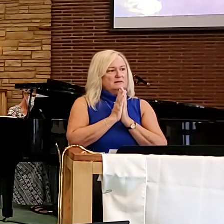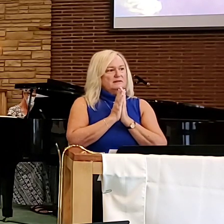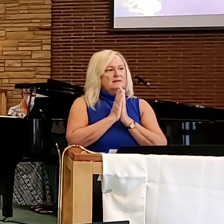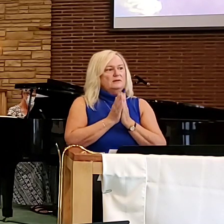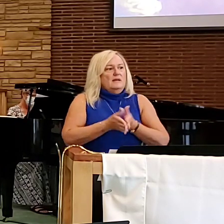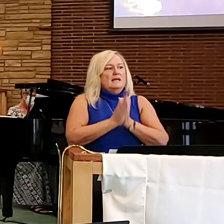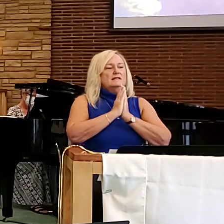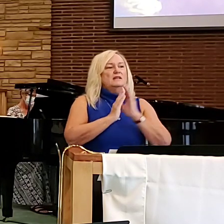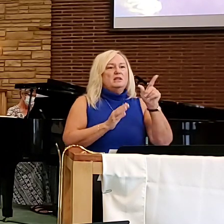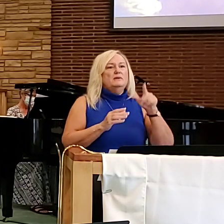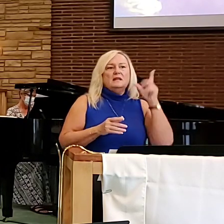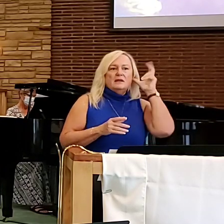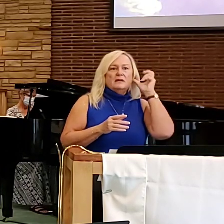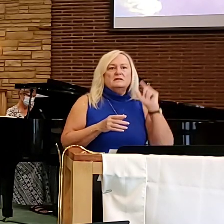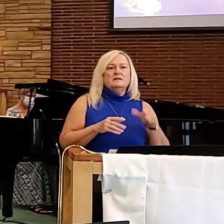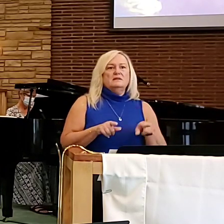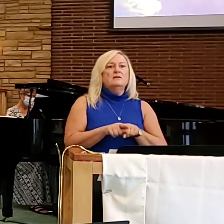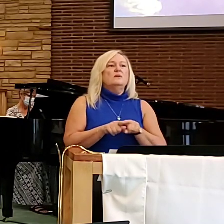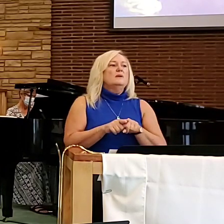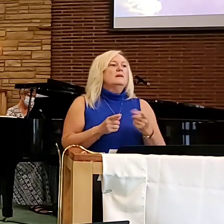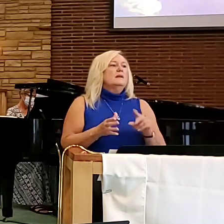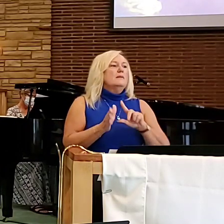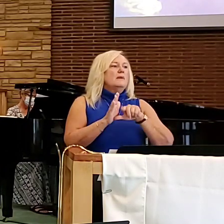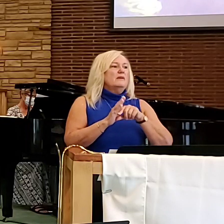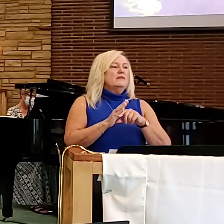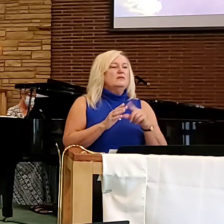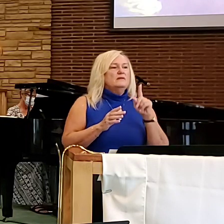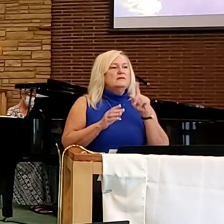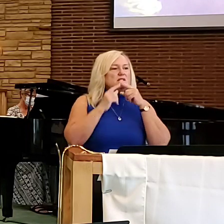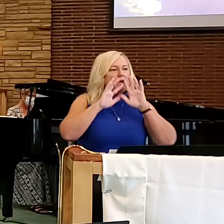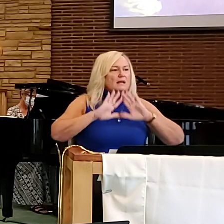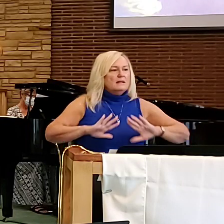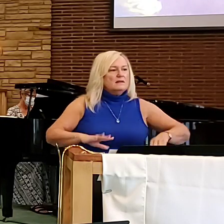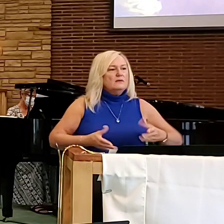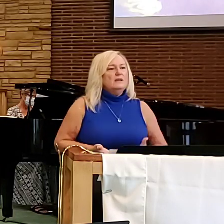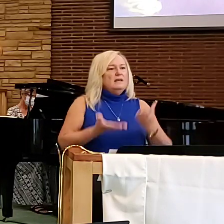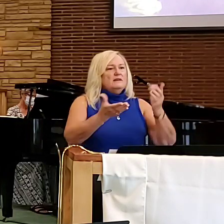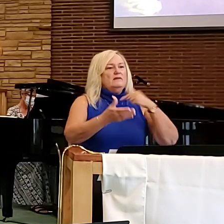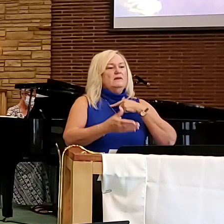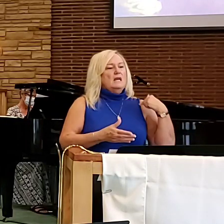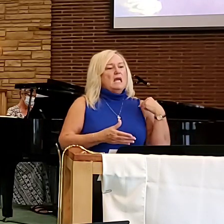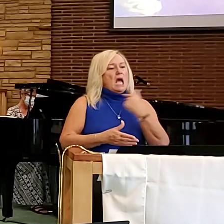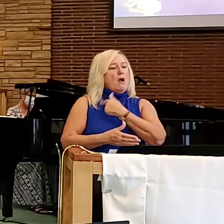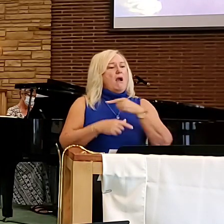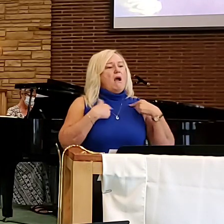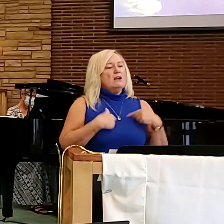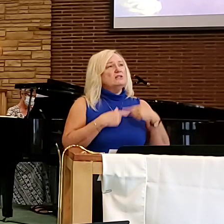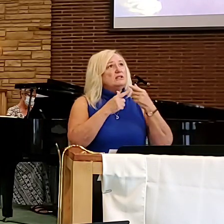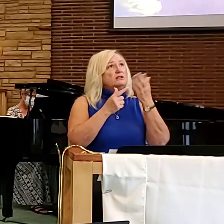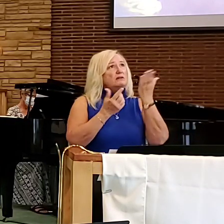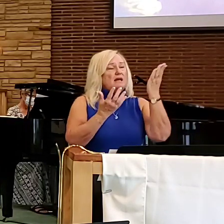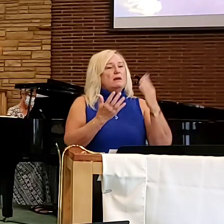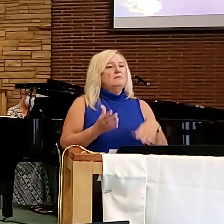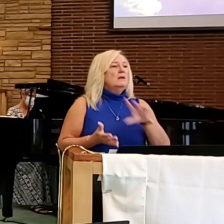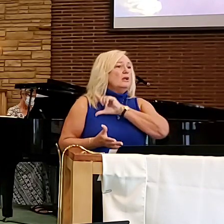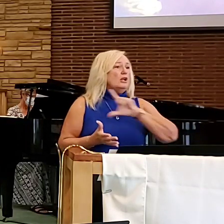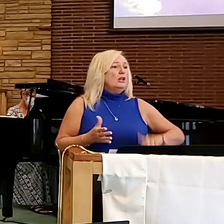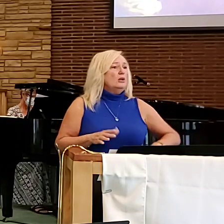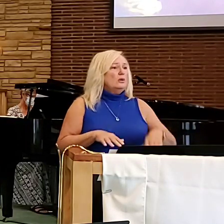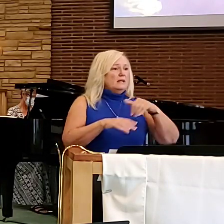And we ask that you would hear us as in a moment or two of silence we offer our hearts to you now. Lord, in your mercy.